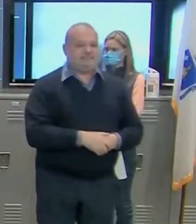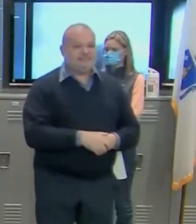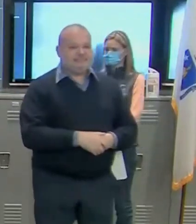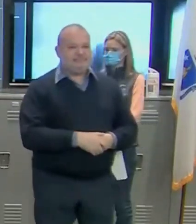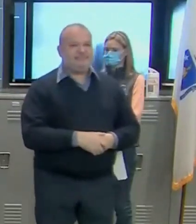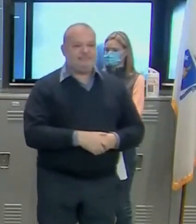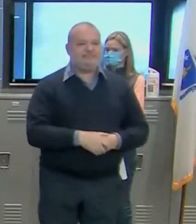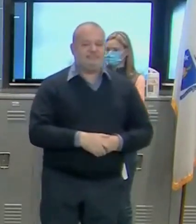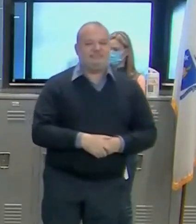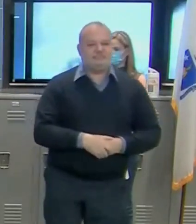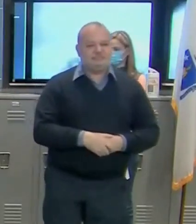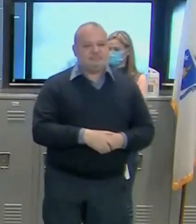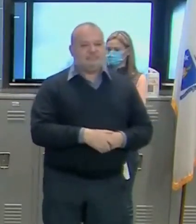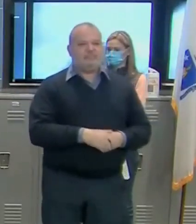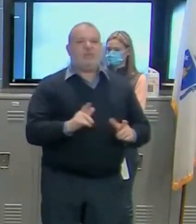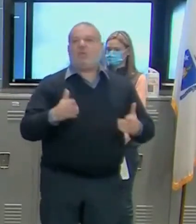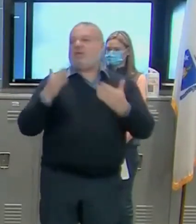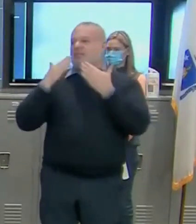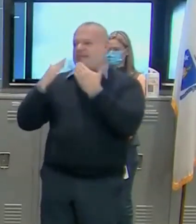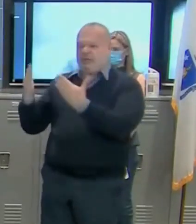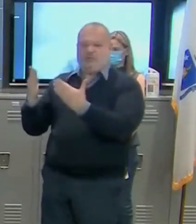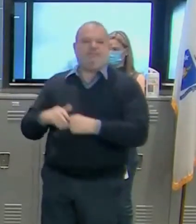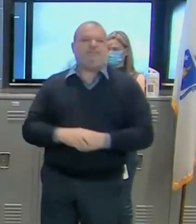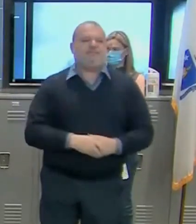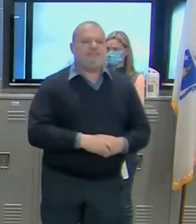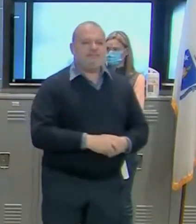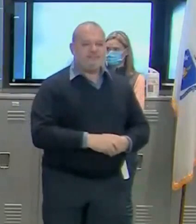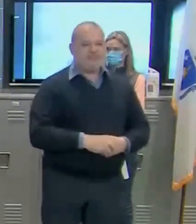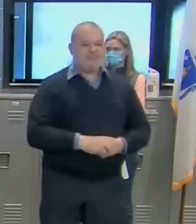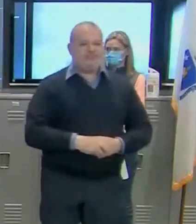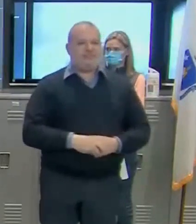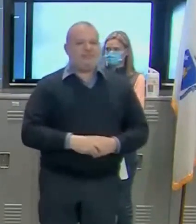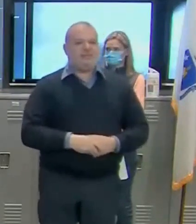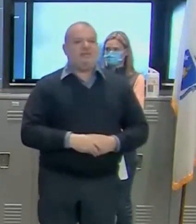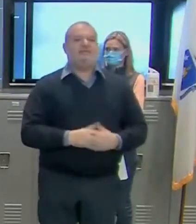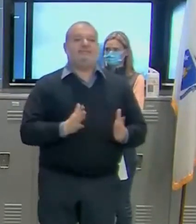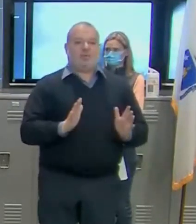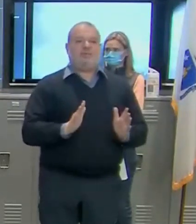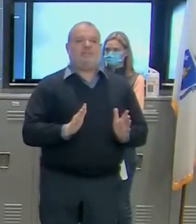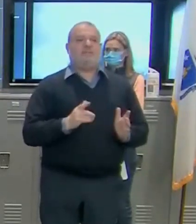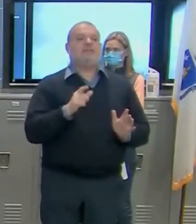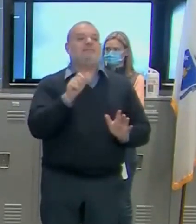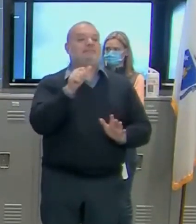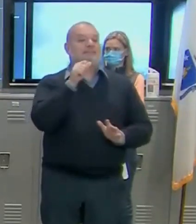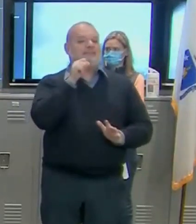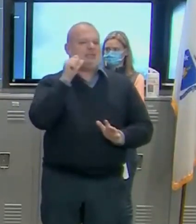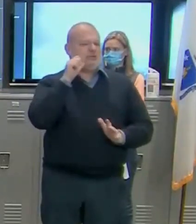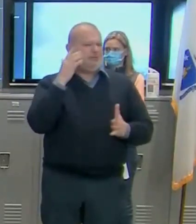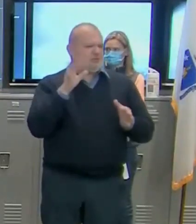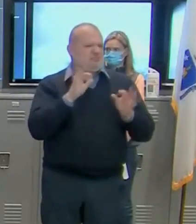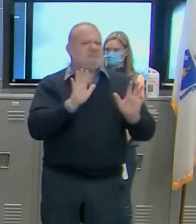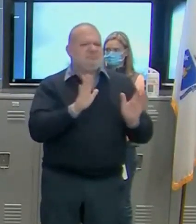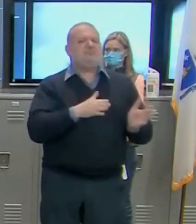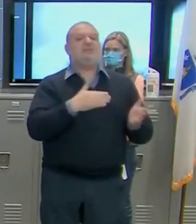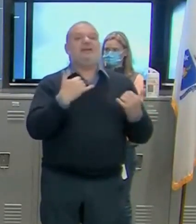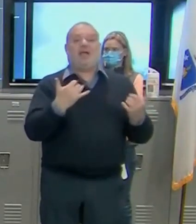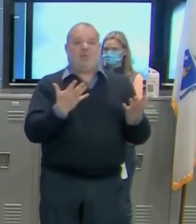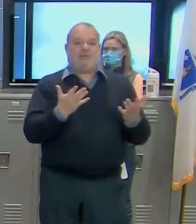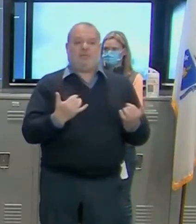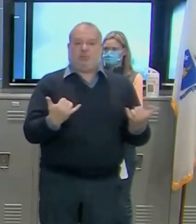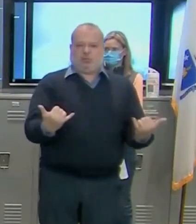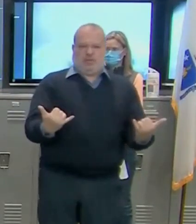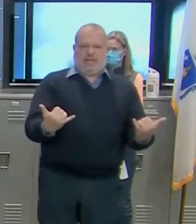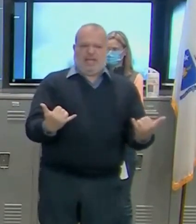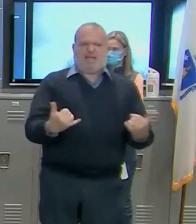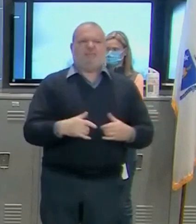Thank you, Administrator. As I said yesterday, today was going to be one of the most challenging days for the